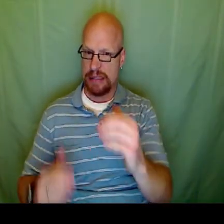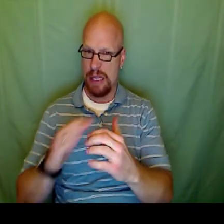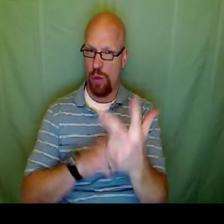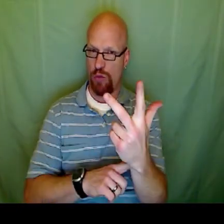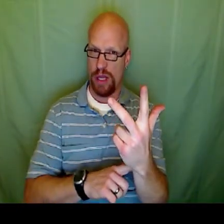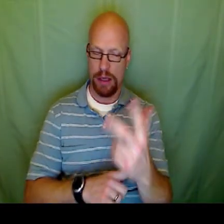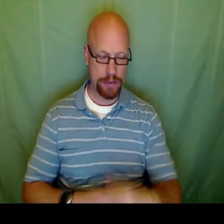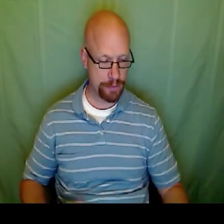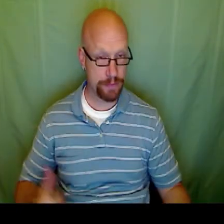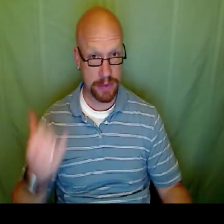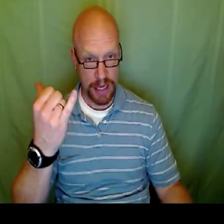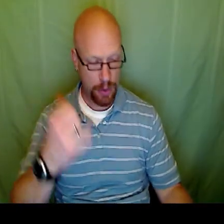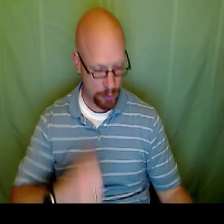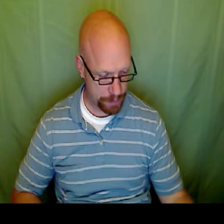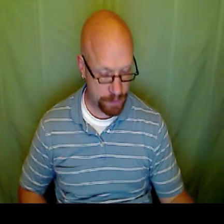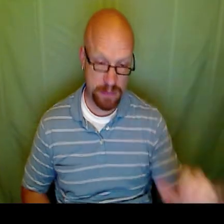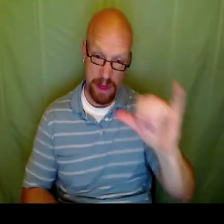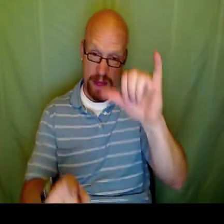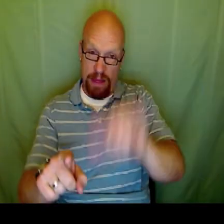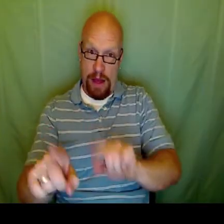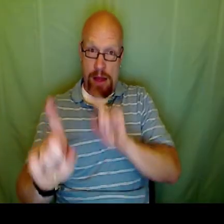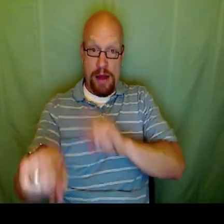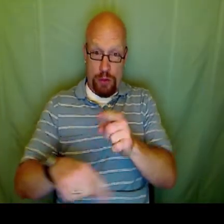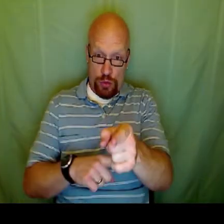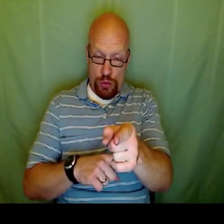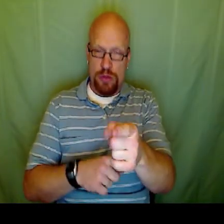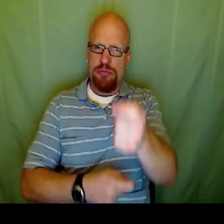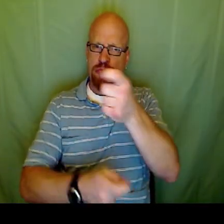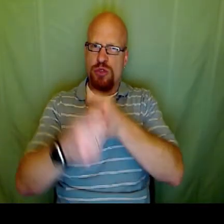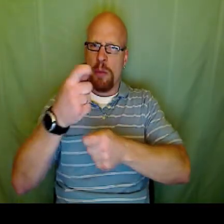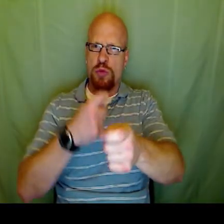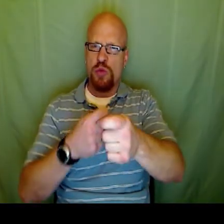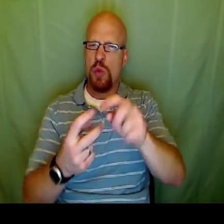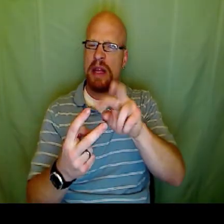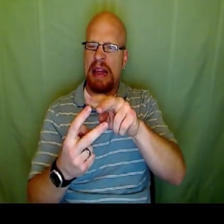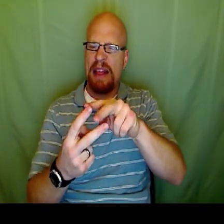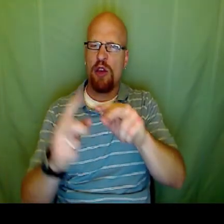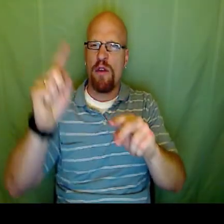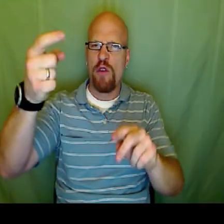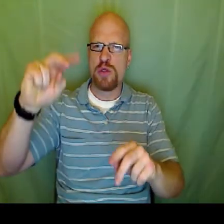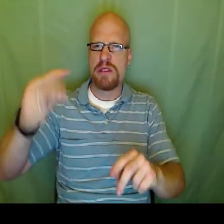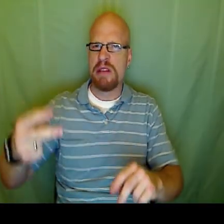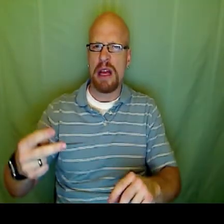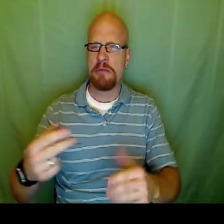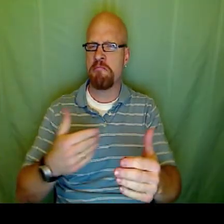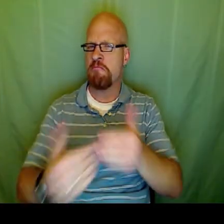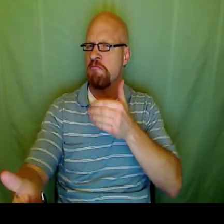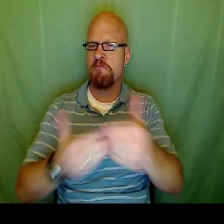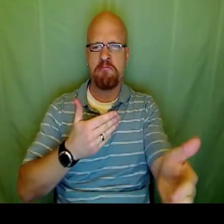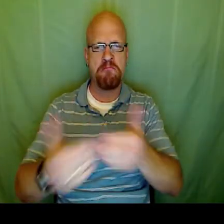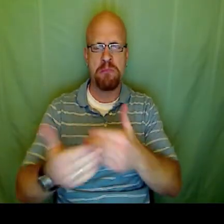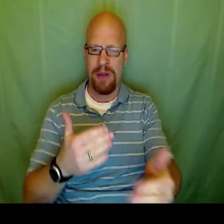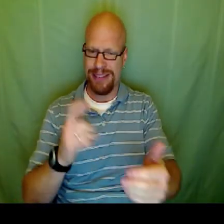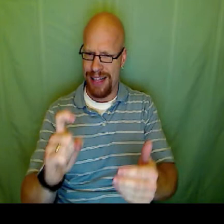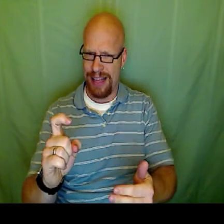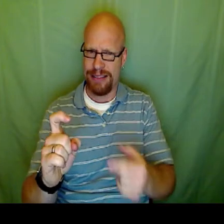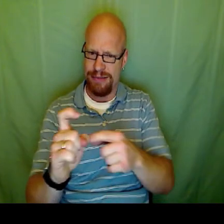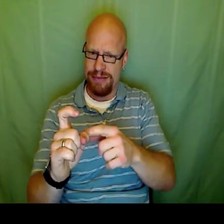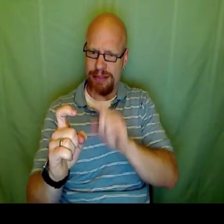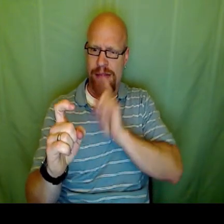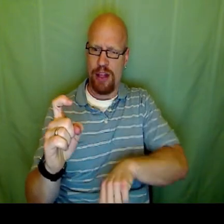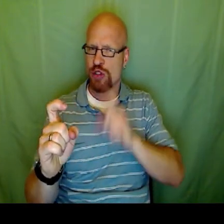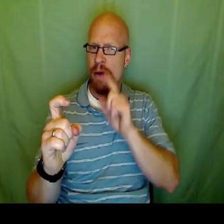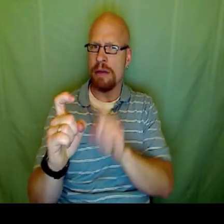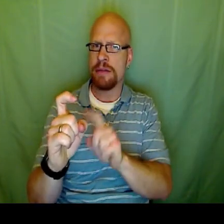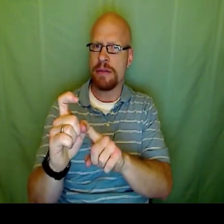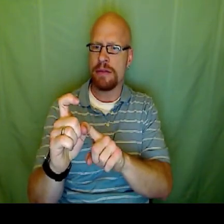you get 1. And now we divide it by both sides. 15 divided by 5 is 3. Now, this answer